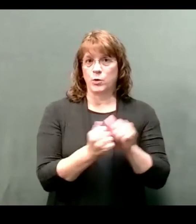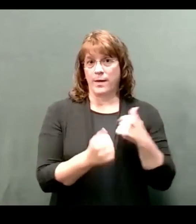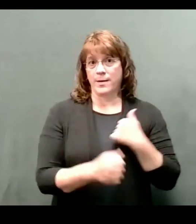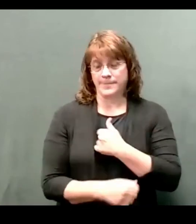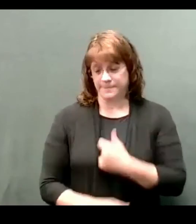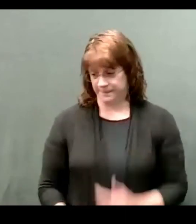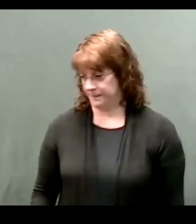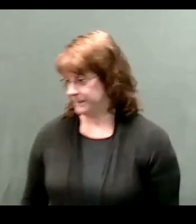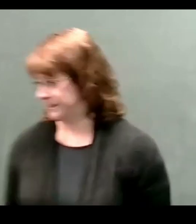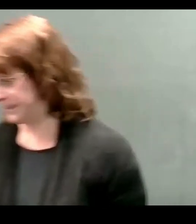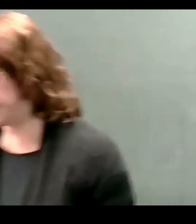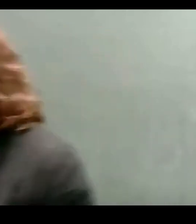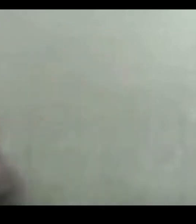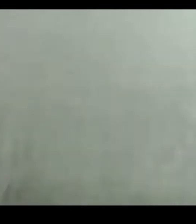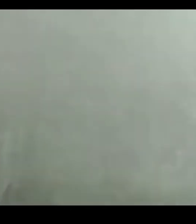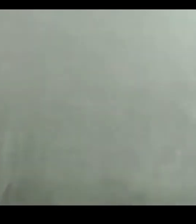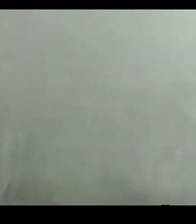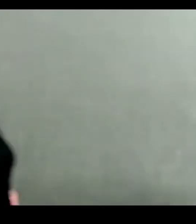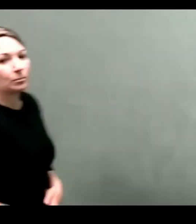us.